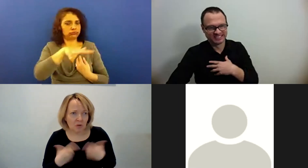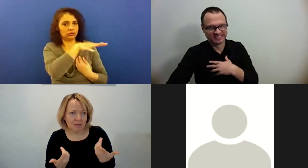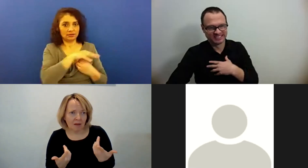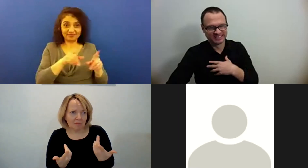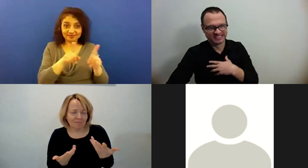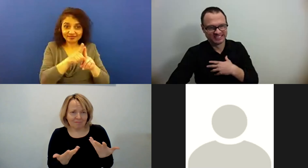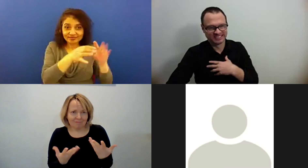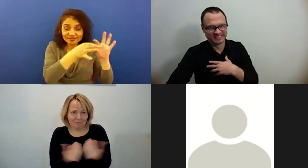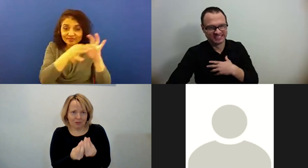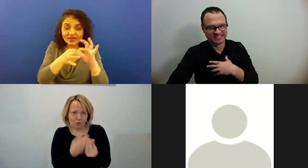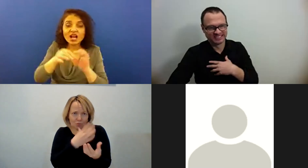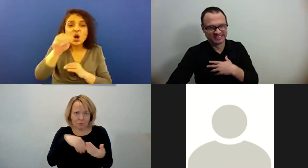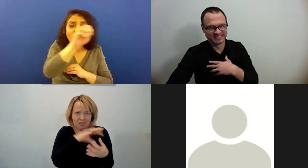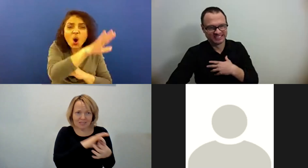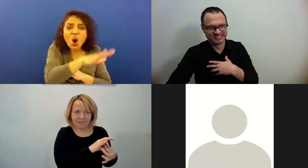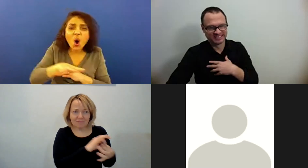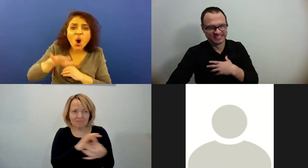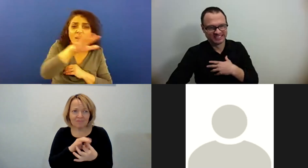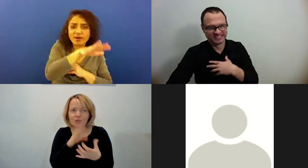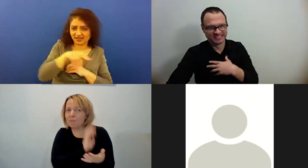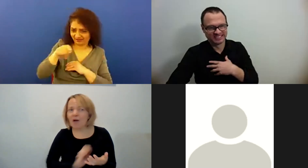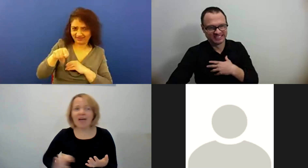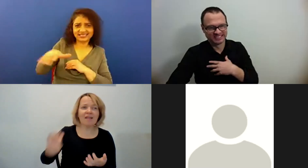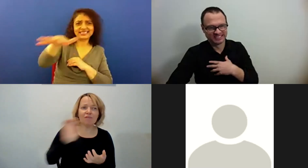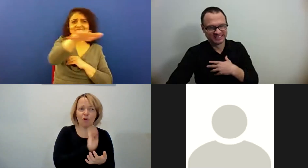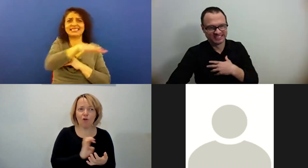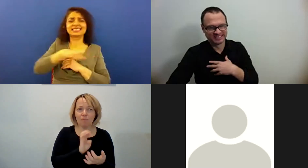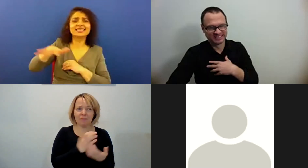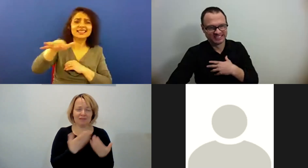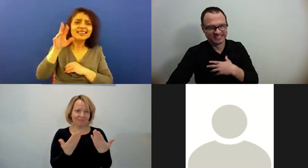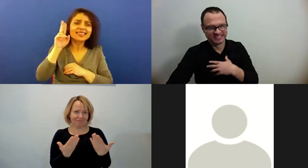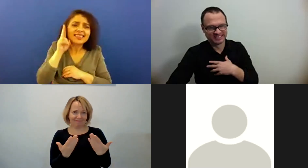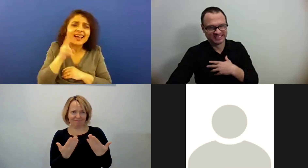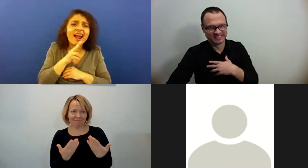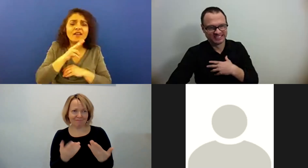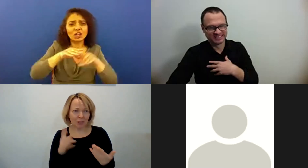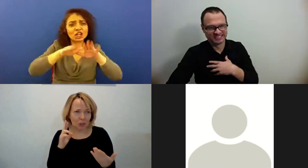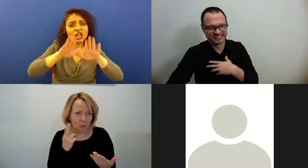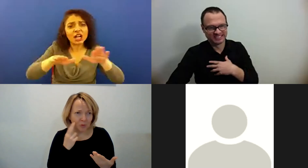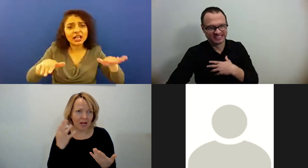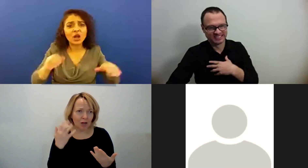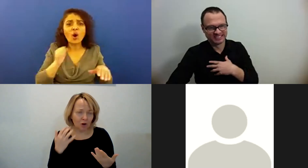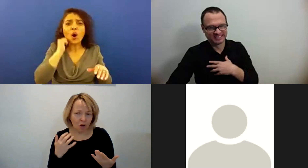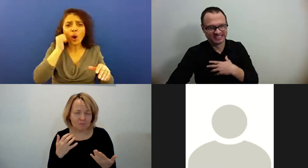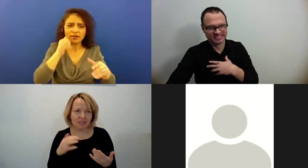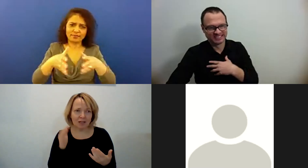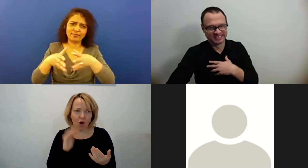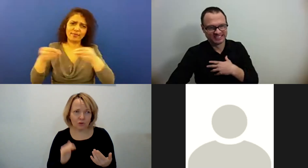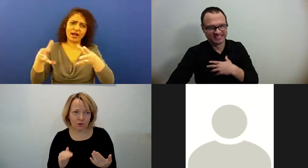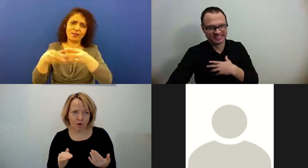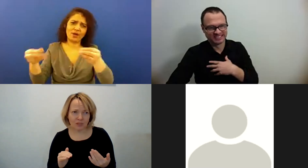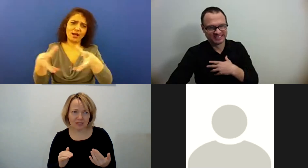got rid of her hearing aids because they weren't of any use. She threw out the paper of